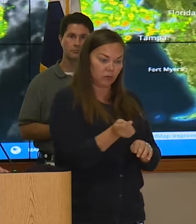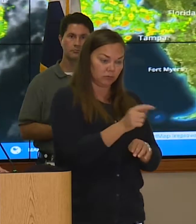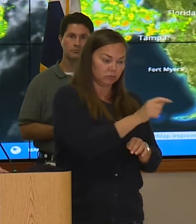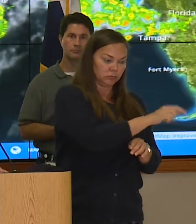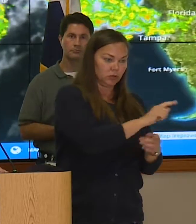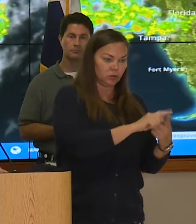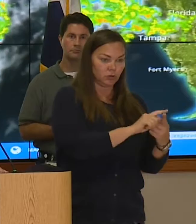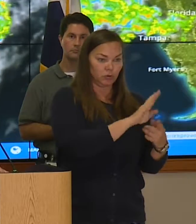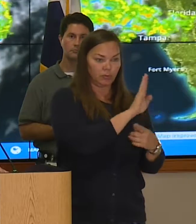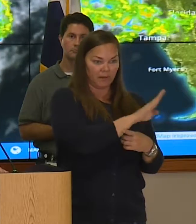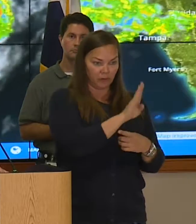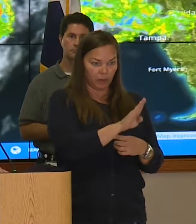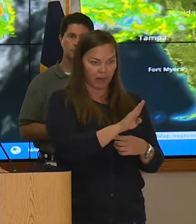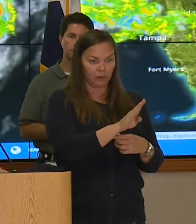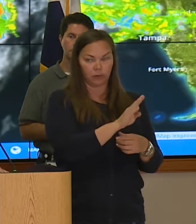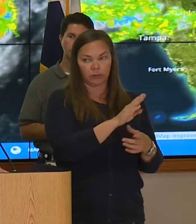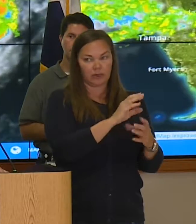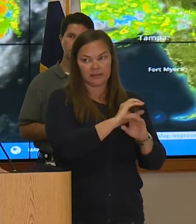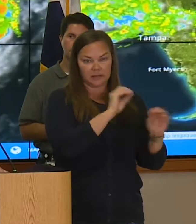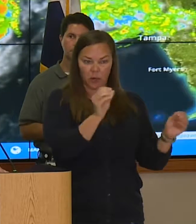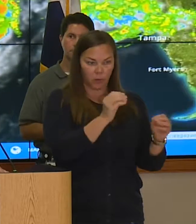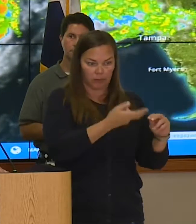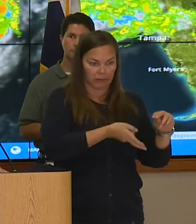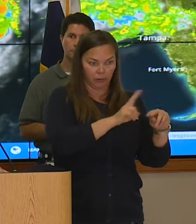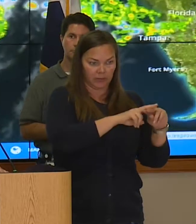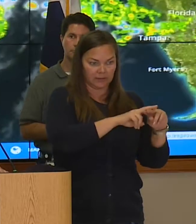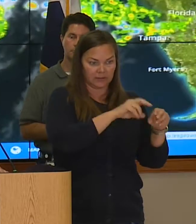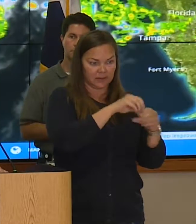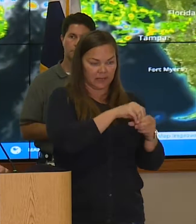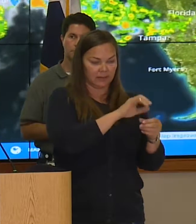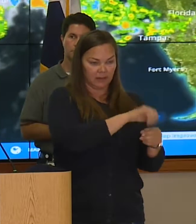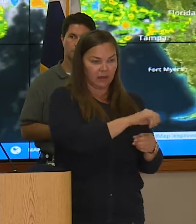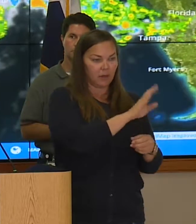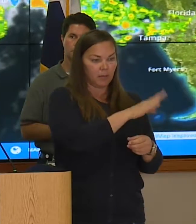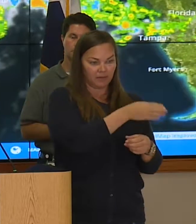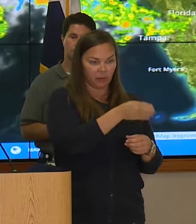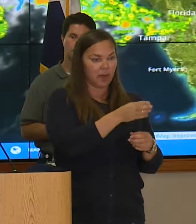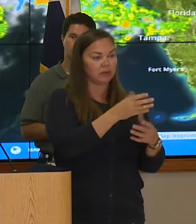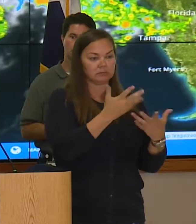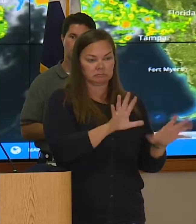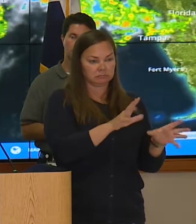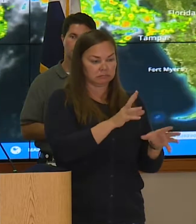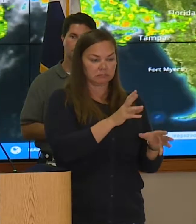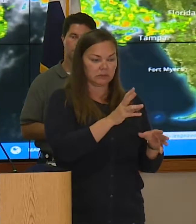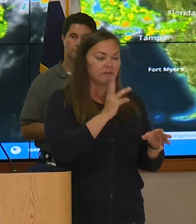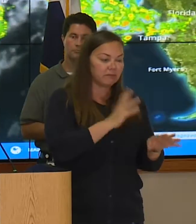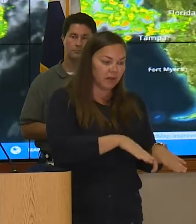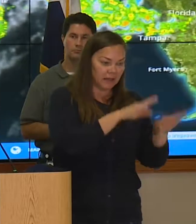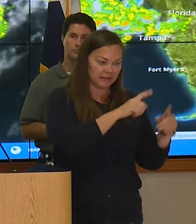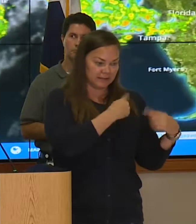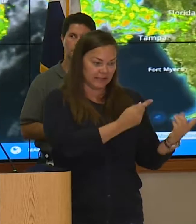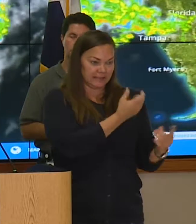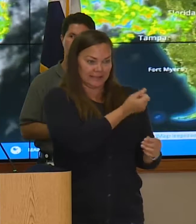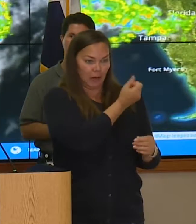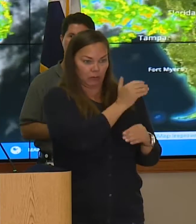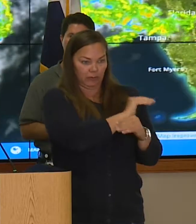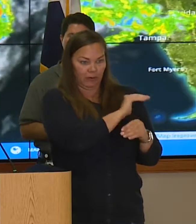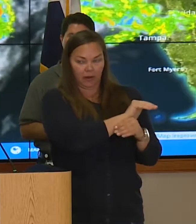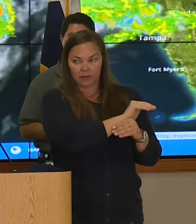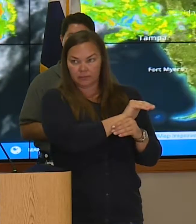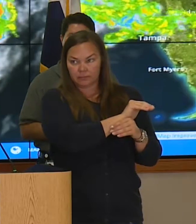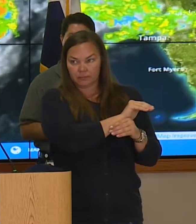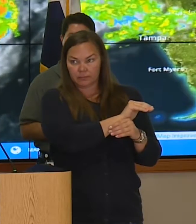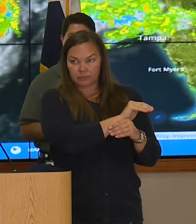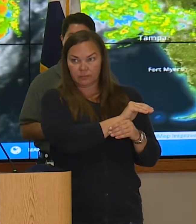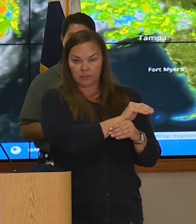have resulted in no increase in Buffalo Bayou. So Buffalo Bayou has been flooding since Saturday night. It